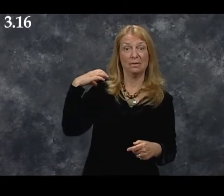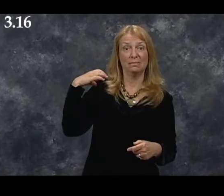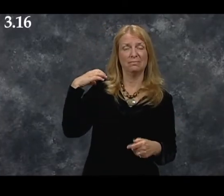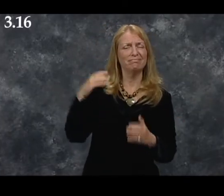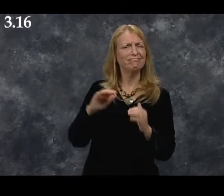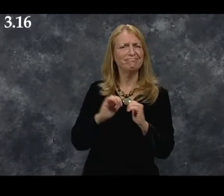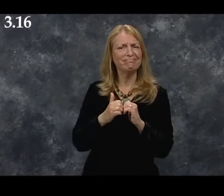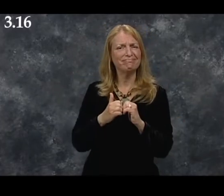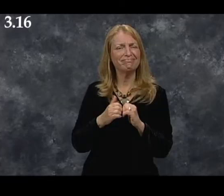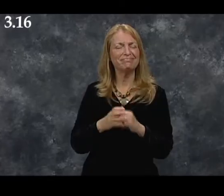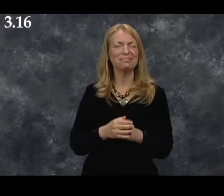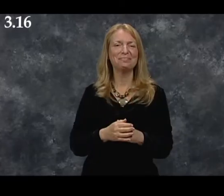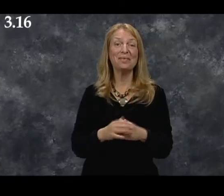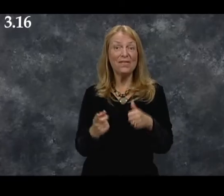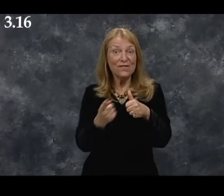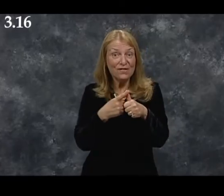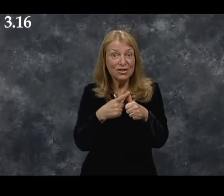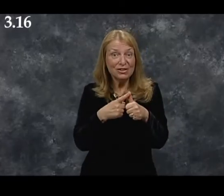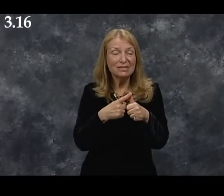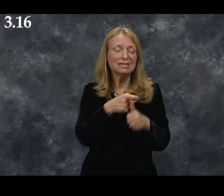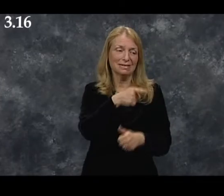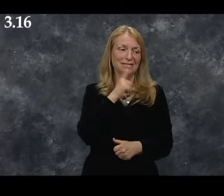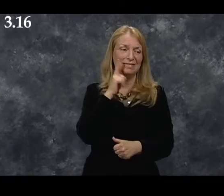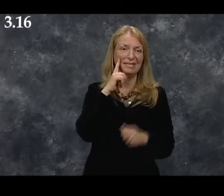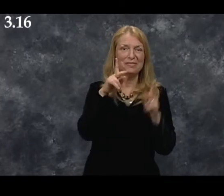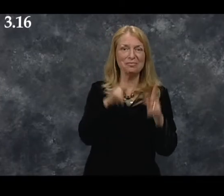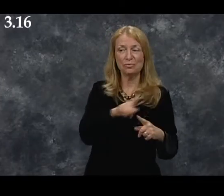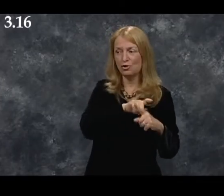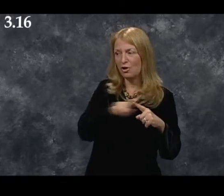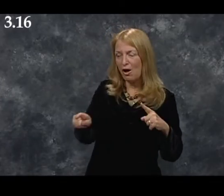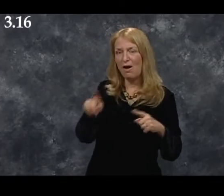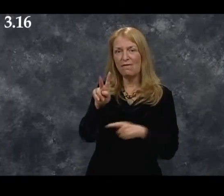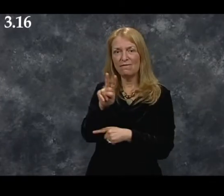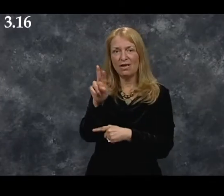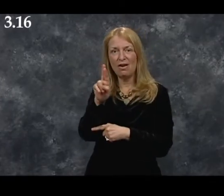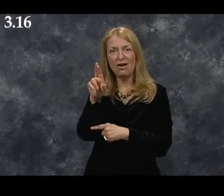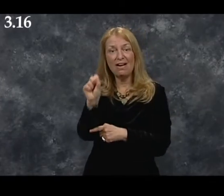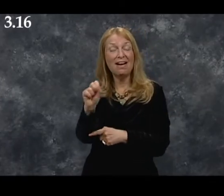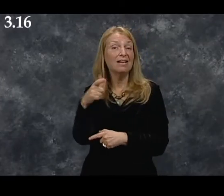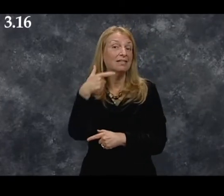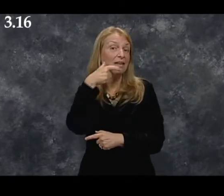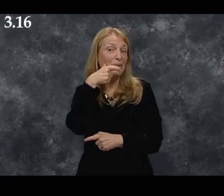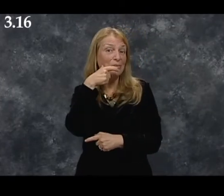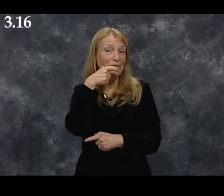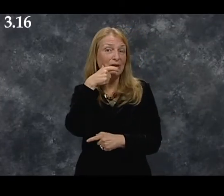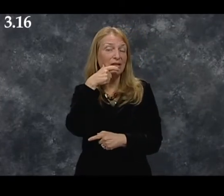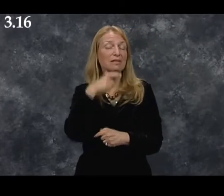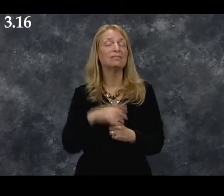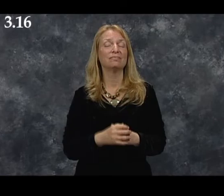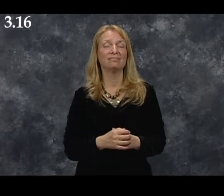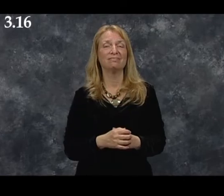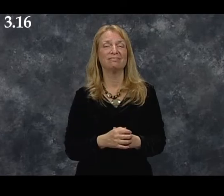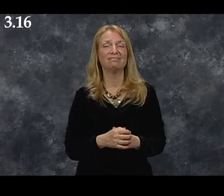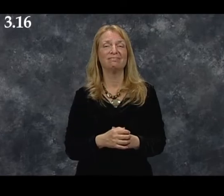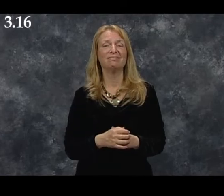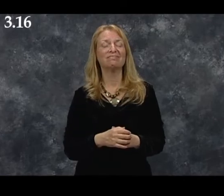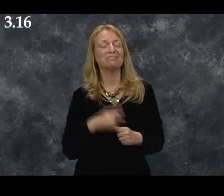their employer. How would that happen? First, the deaf person would call the VRS operator.